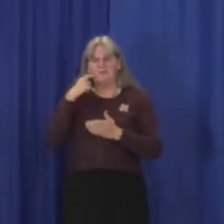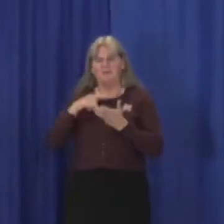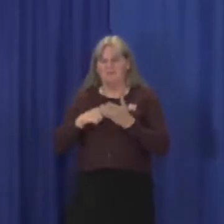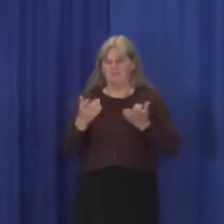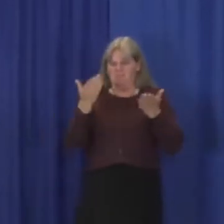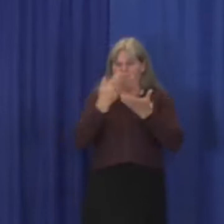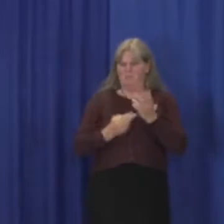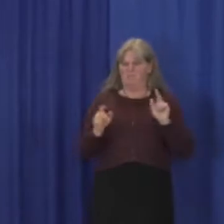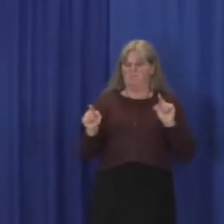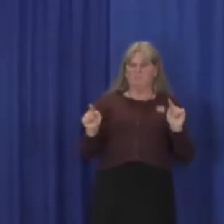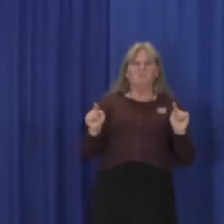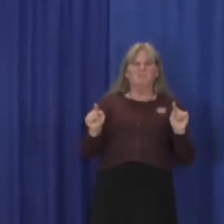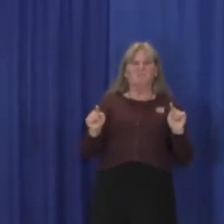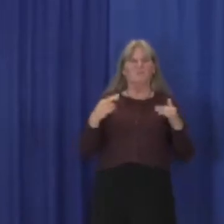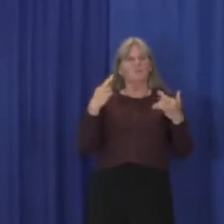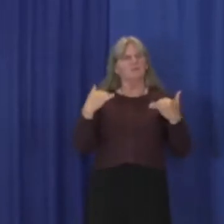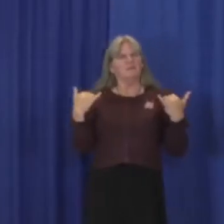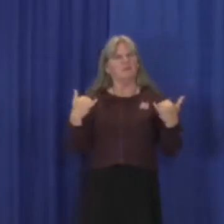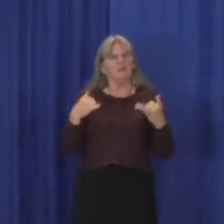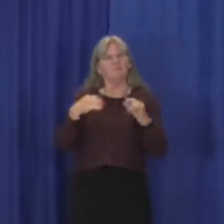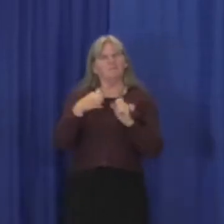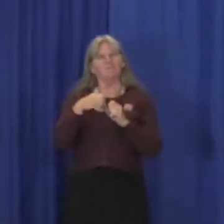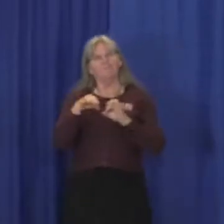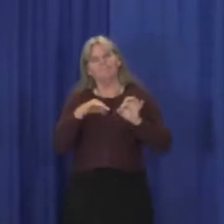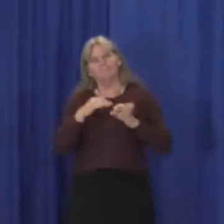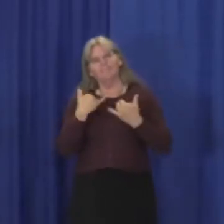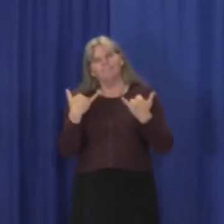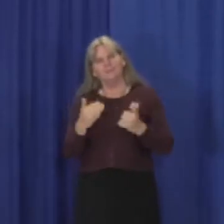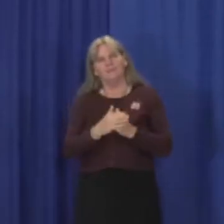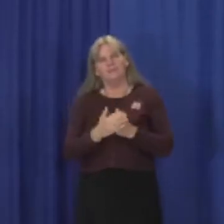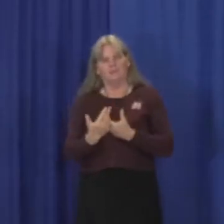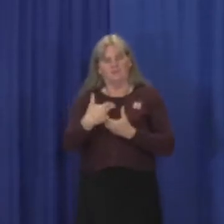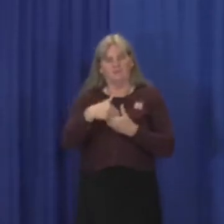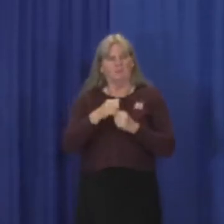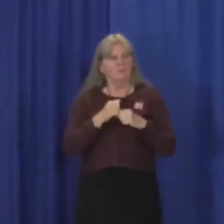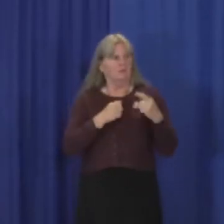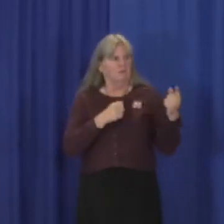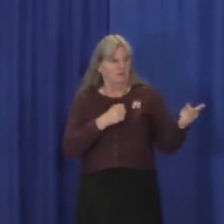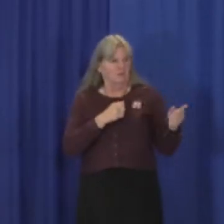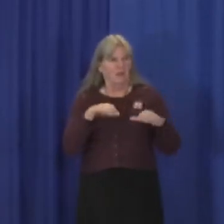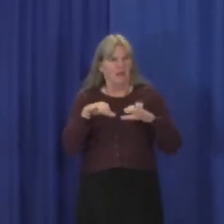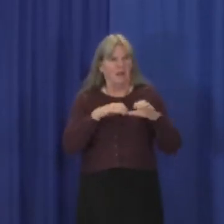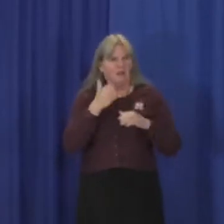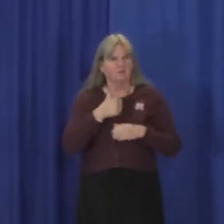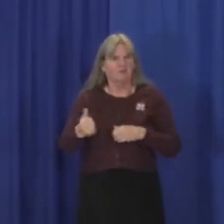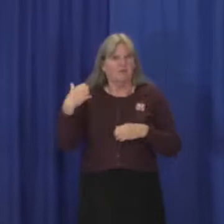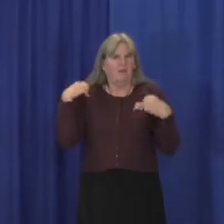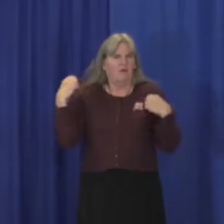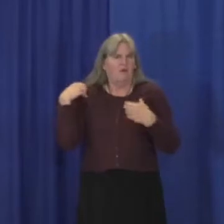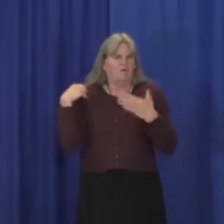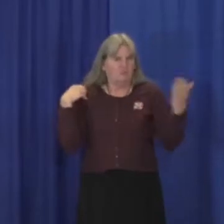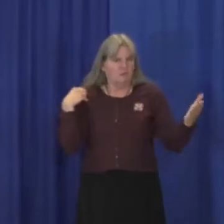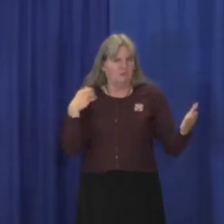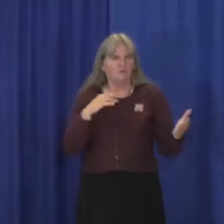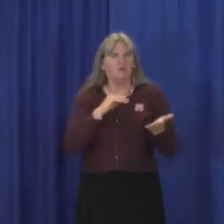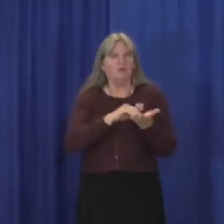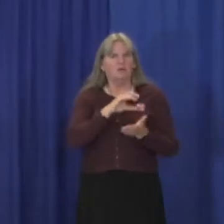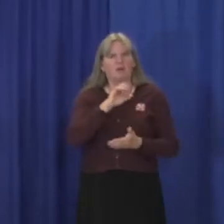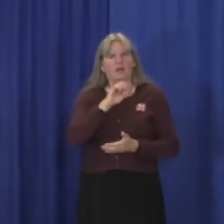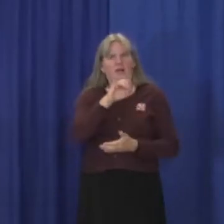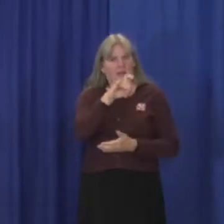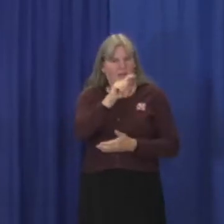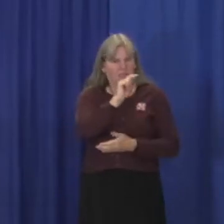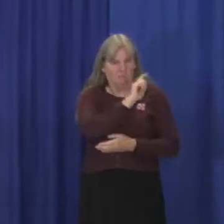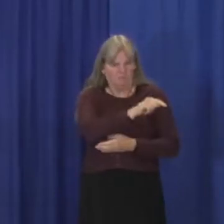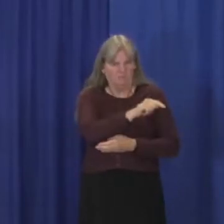well. That is why we're here to talk about it. I'm pleased to be joined by the Acting Chief Medical Officer of Health, Dr. Catherine Elliott,